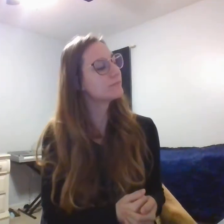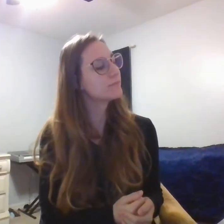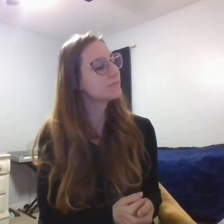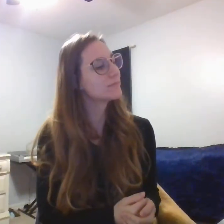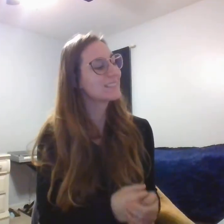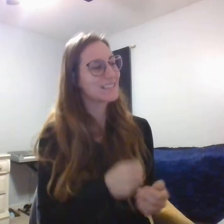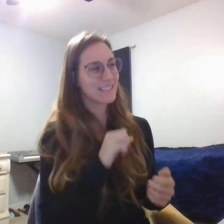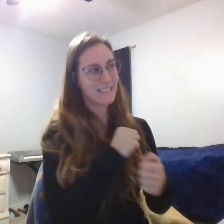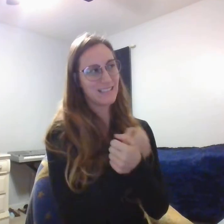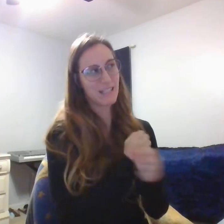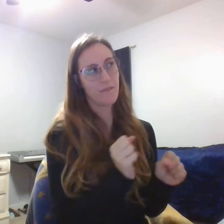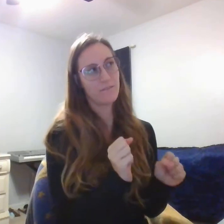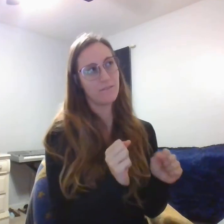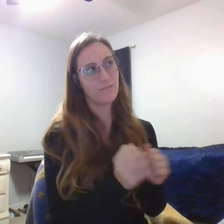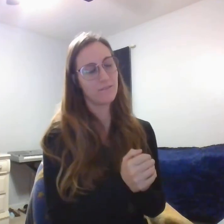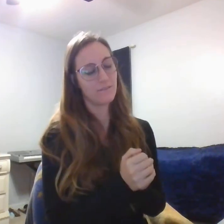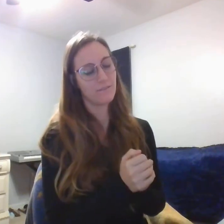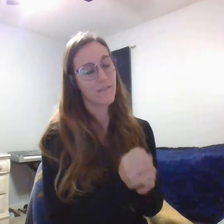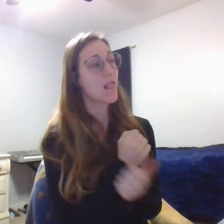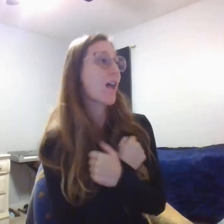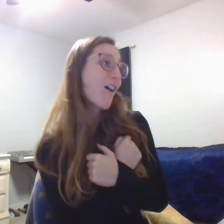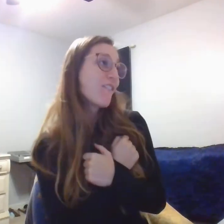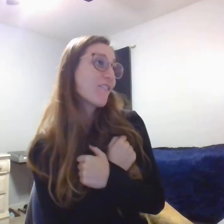Safe, love,